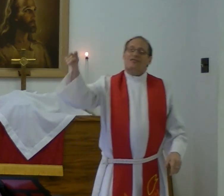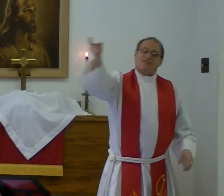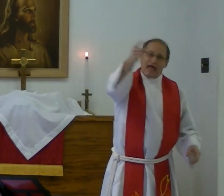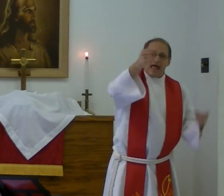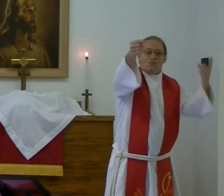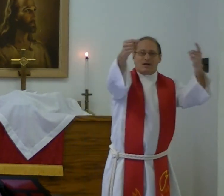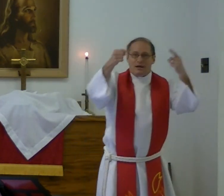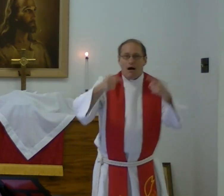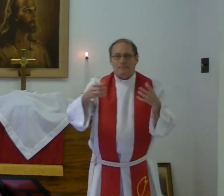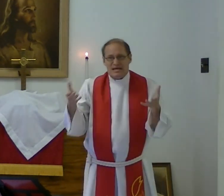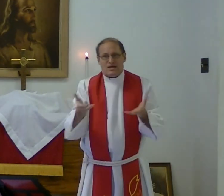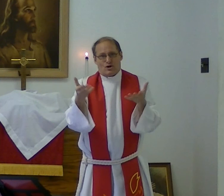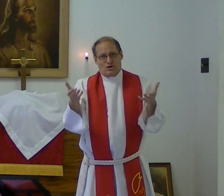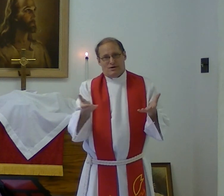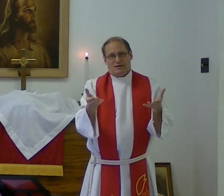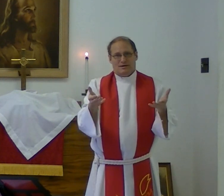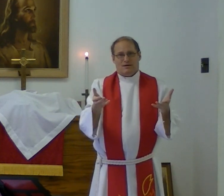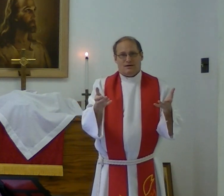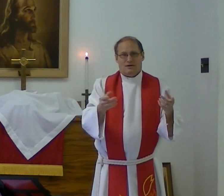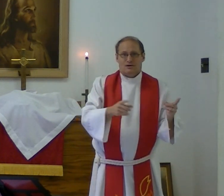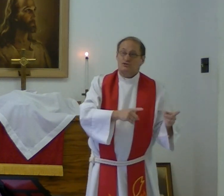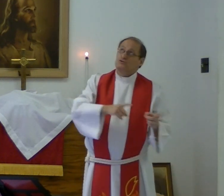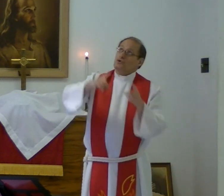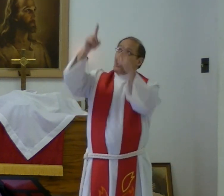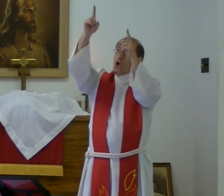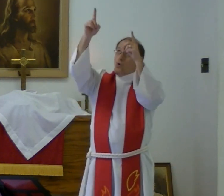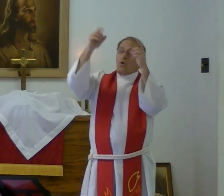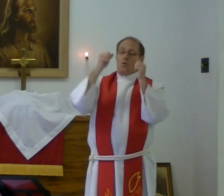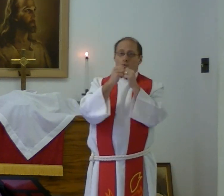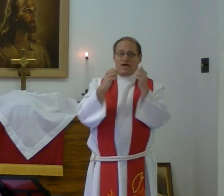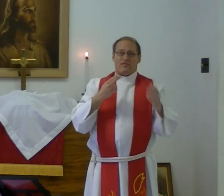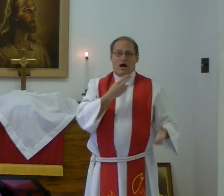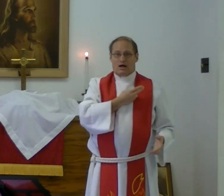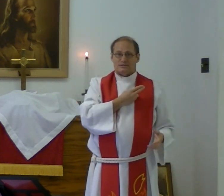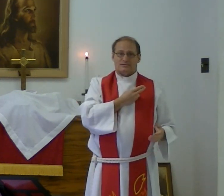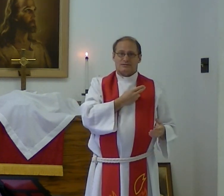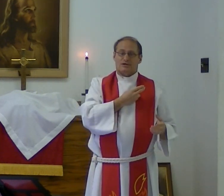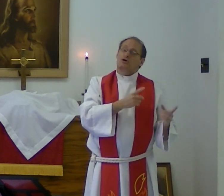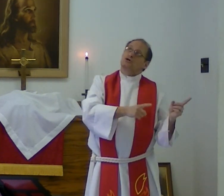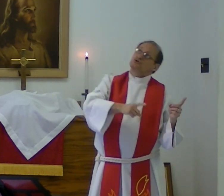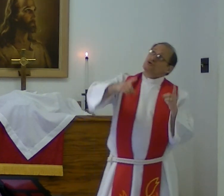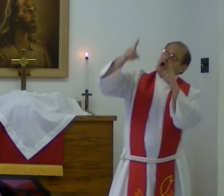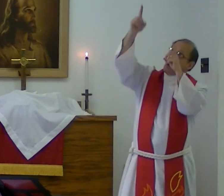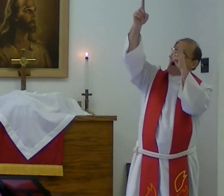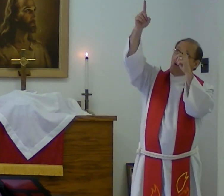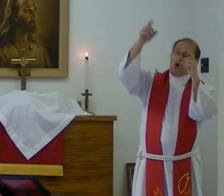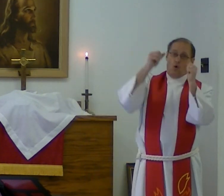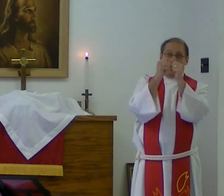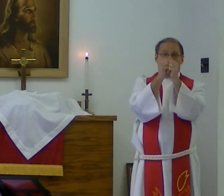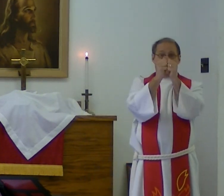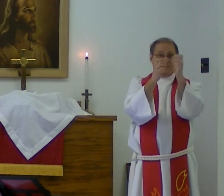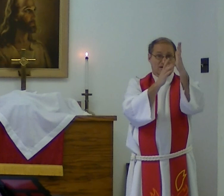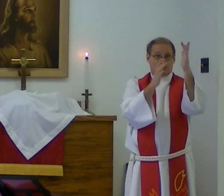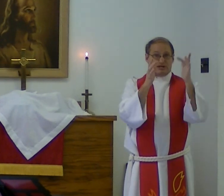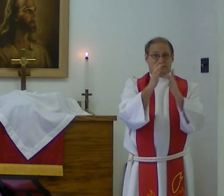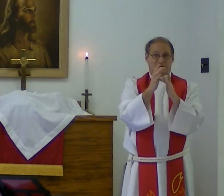they would come here to go with us, to go with Jesus